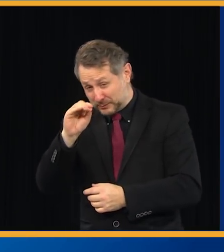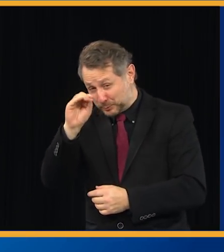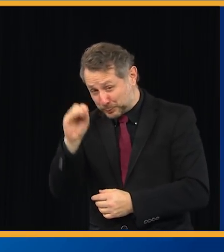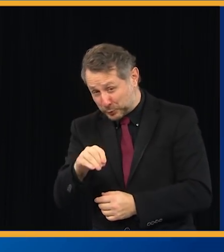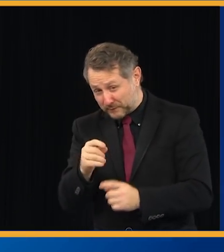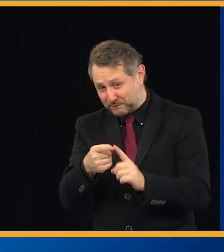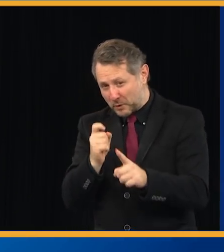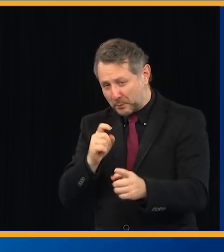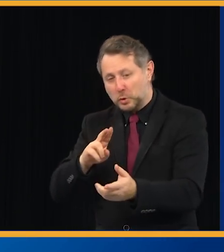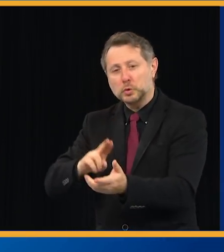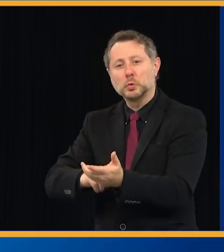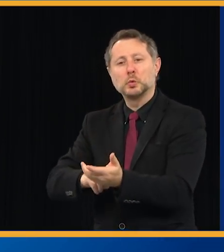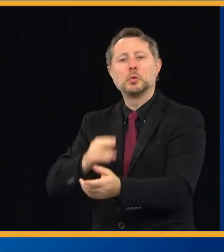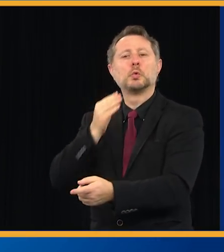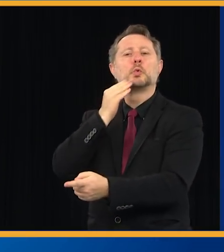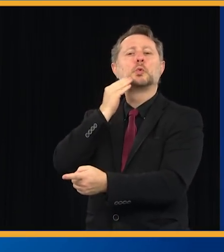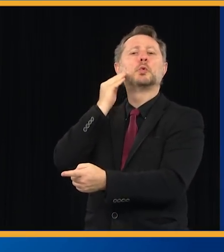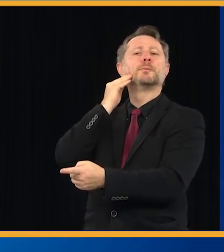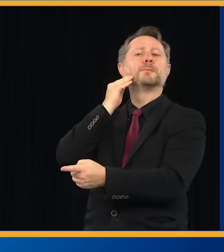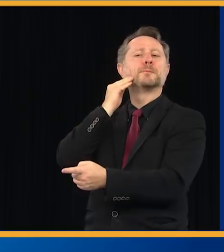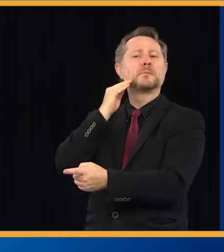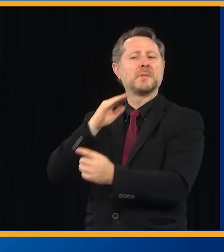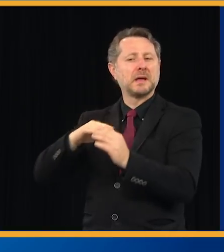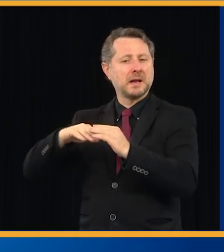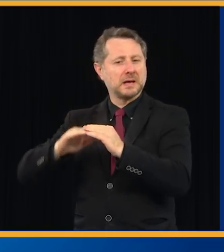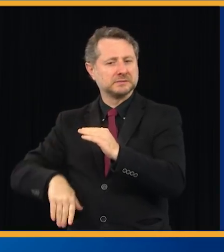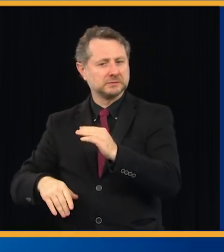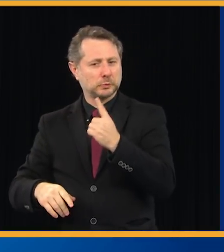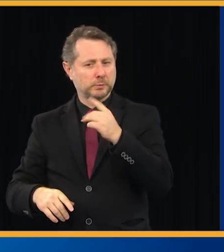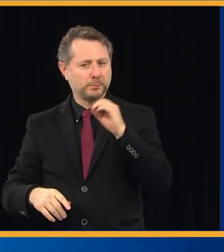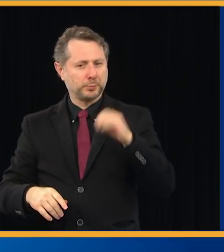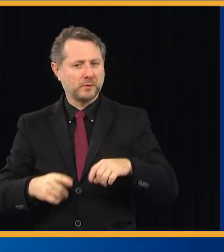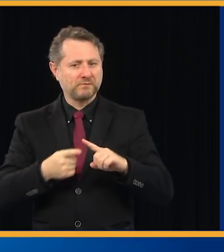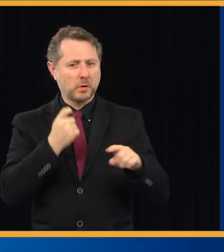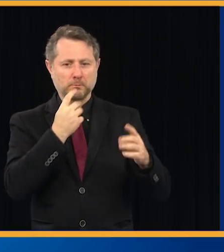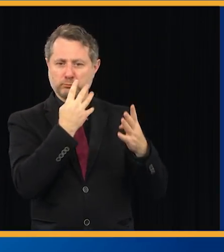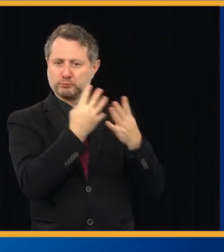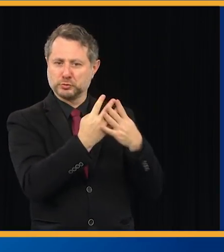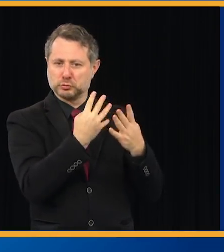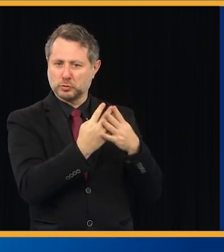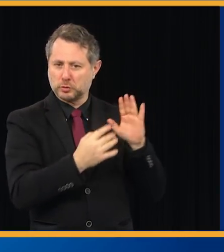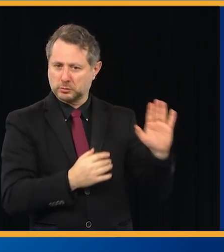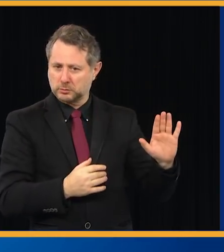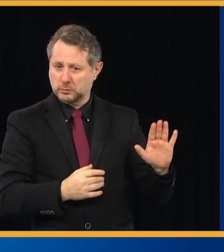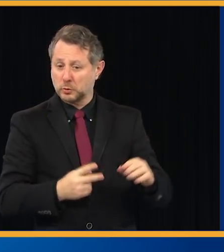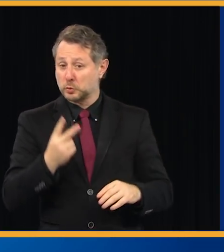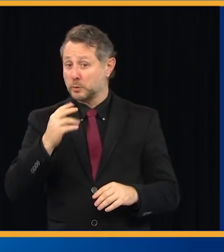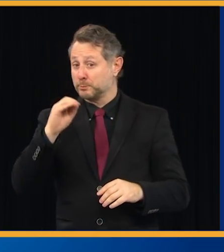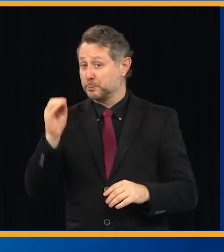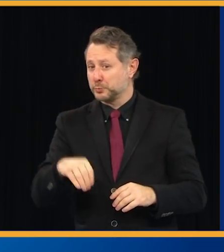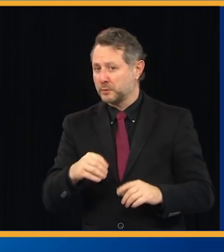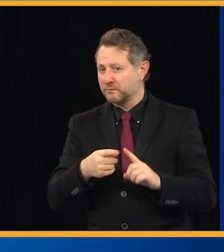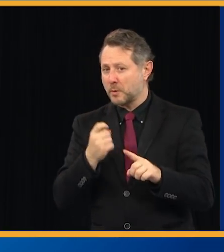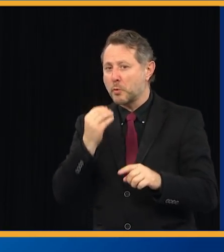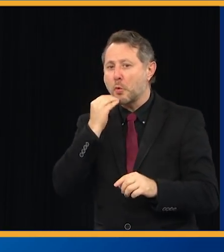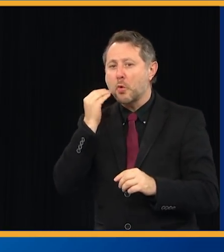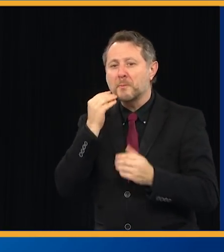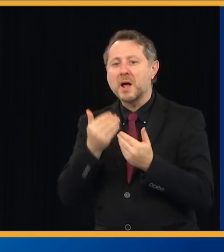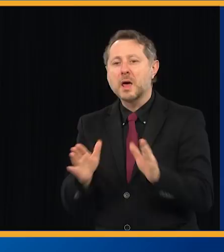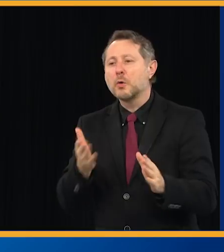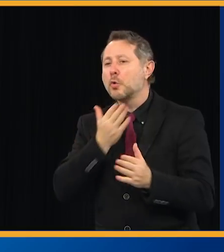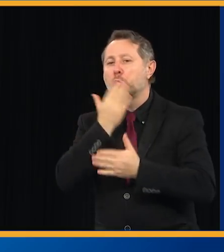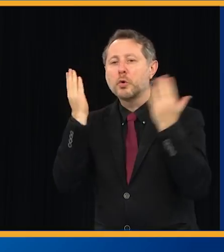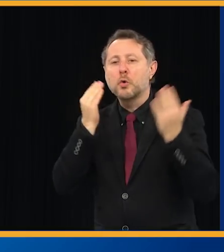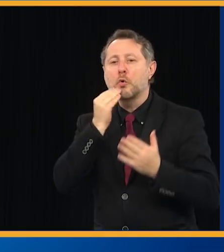than 1% came from jail or prison. 2% came from the homeless population. 2% from other congregate facilities.